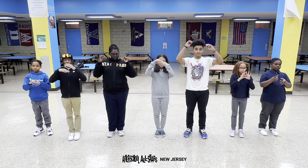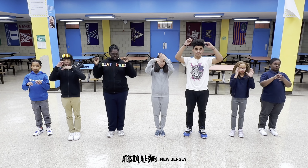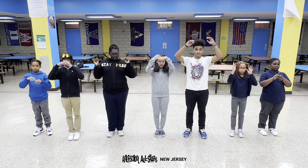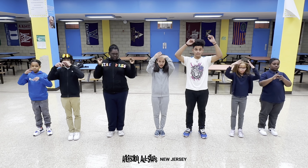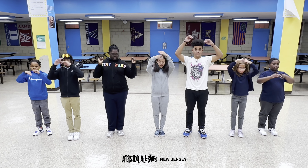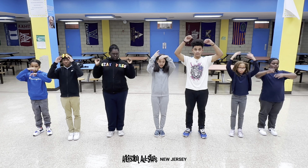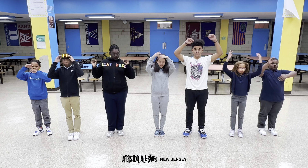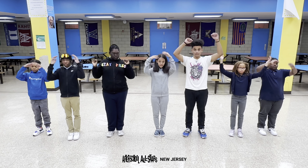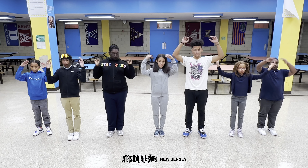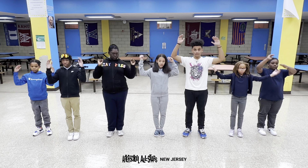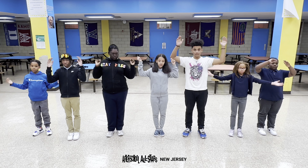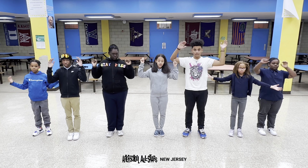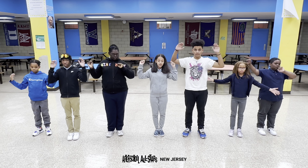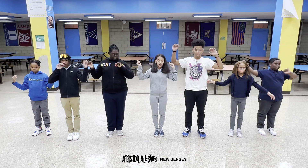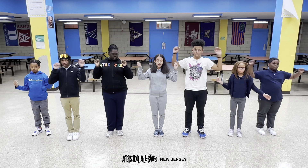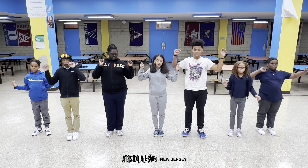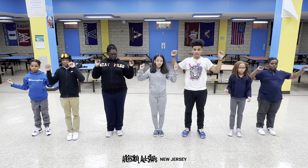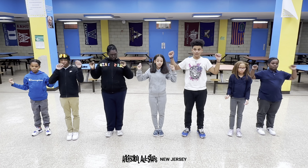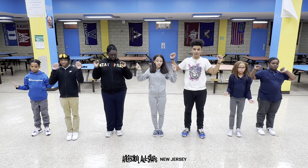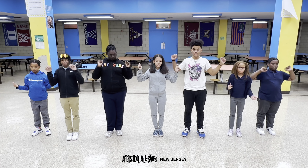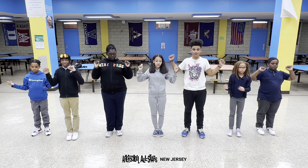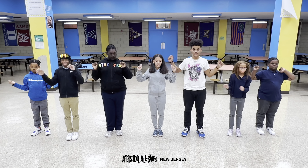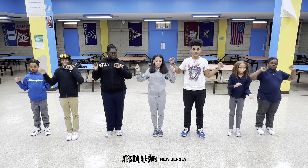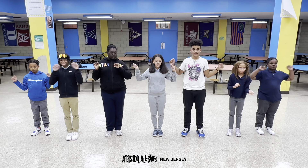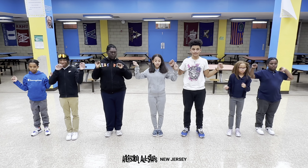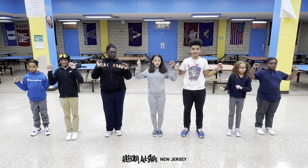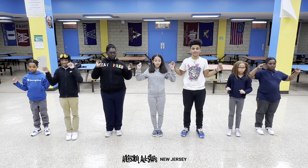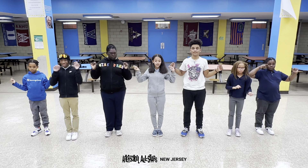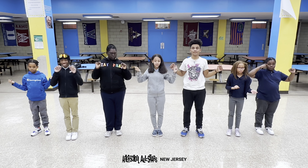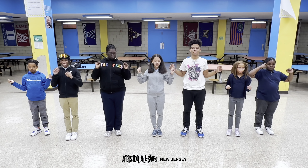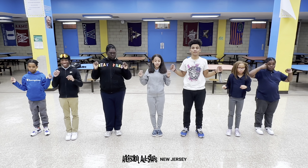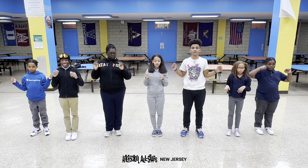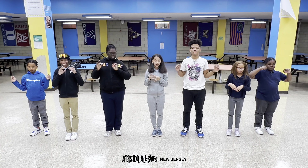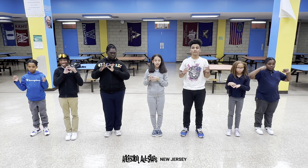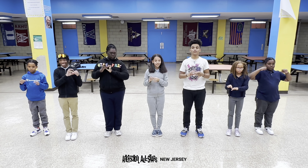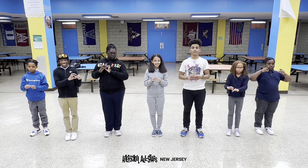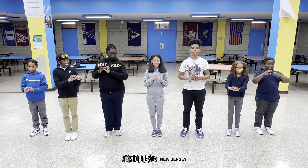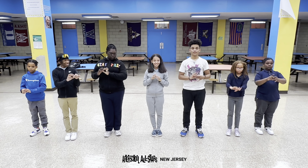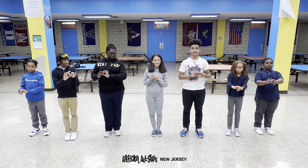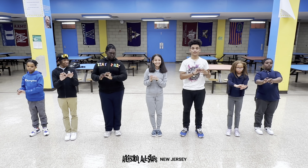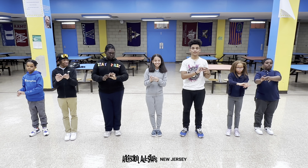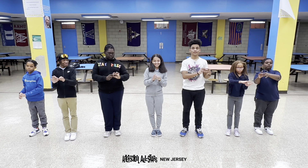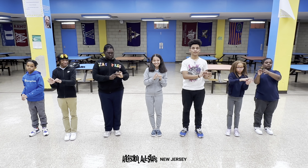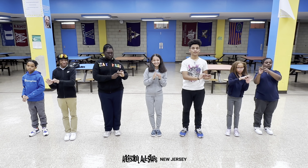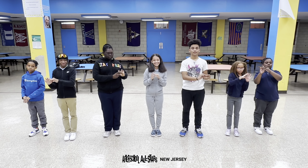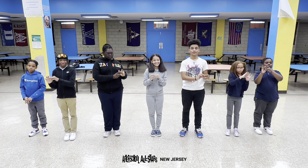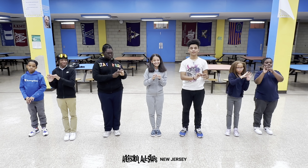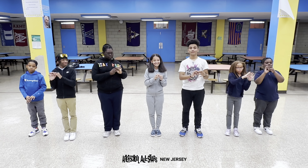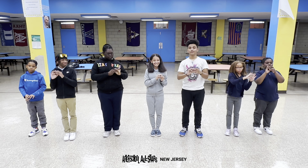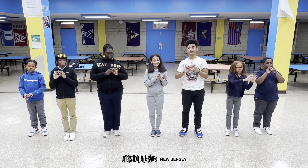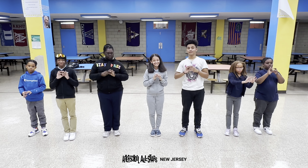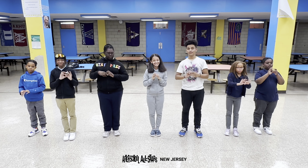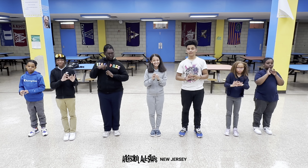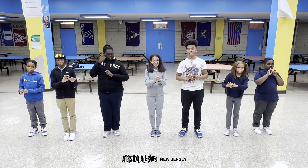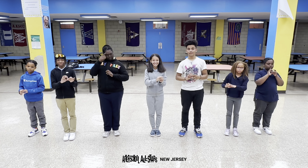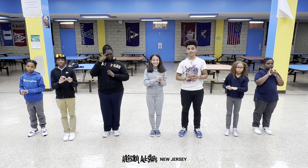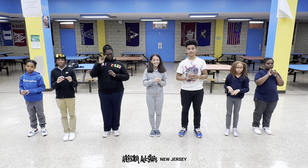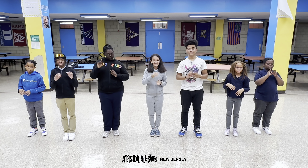heaven ring. Bring with the harmonies,